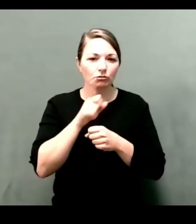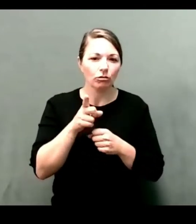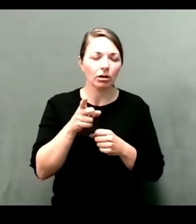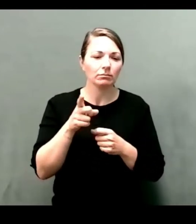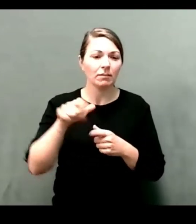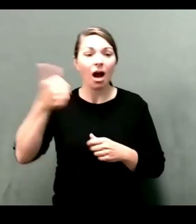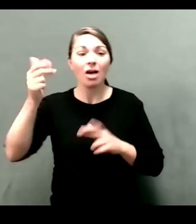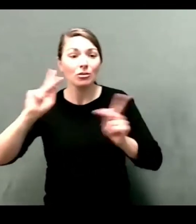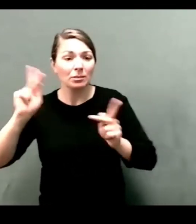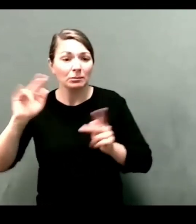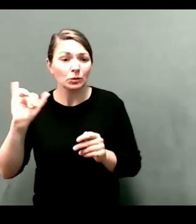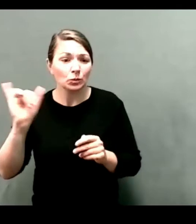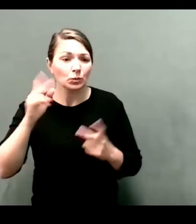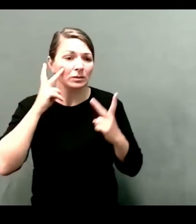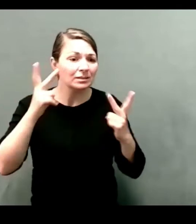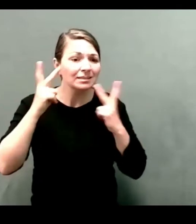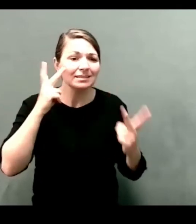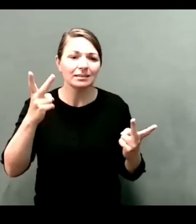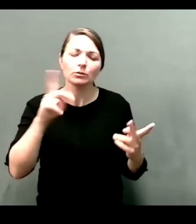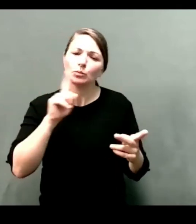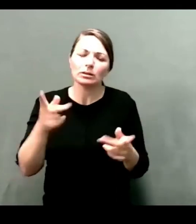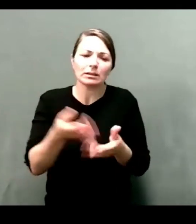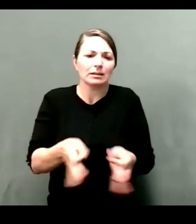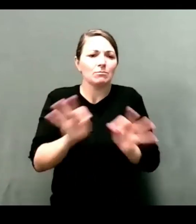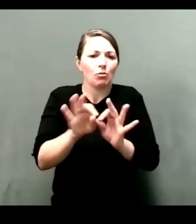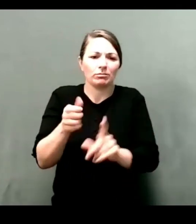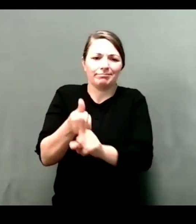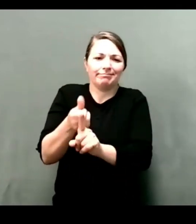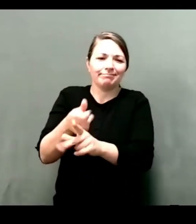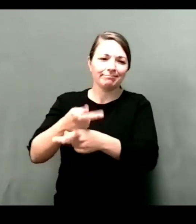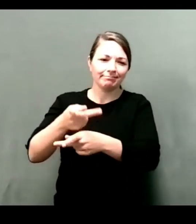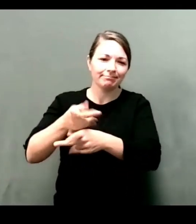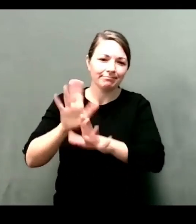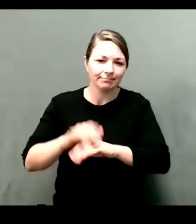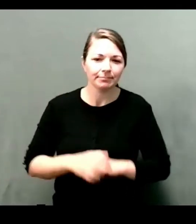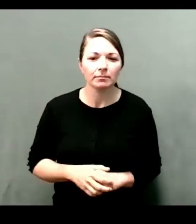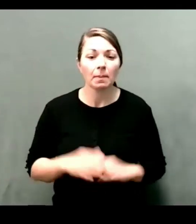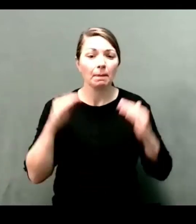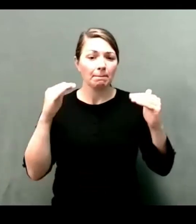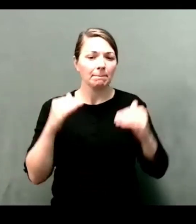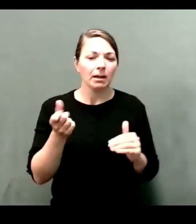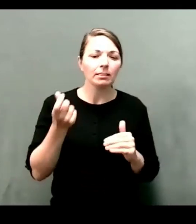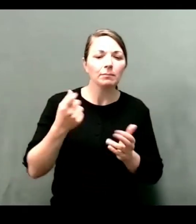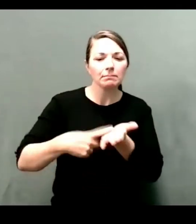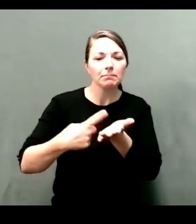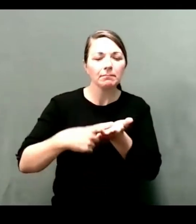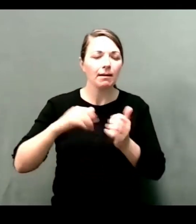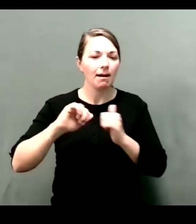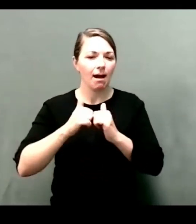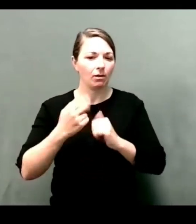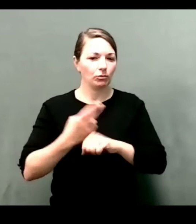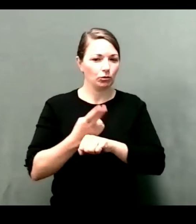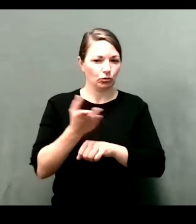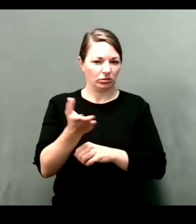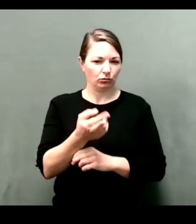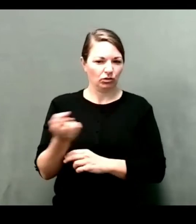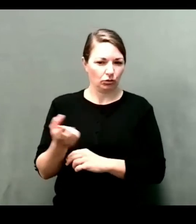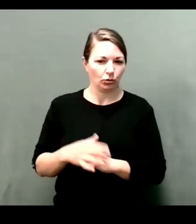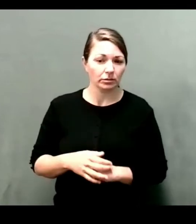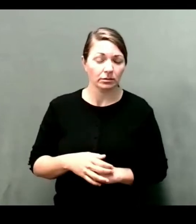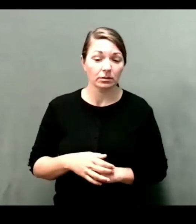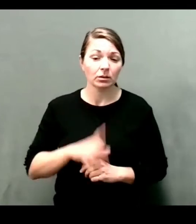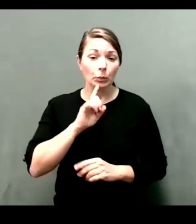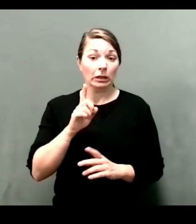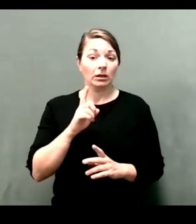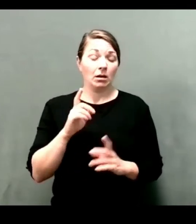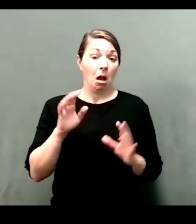with others who might be accessing this resource. The next part here that you'll see is a little bit of conversation about how to use this resource. Ideally, we